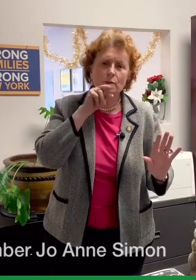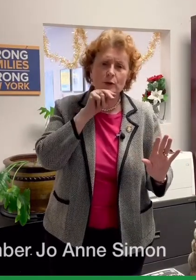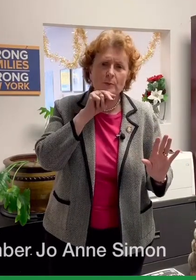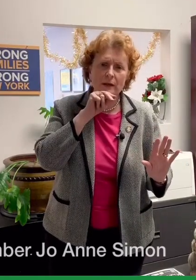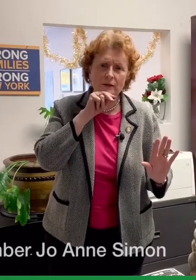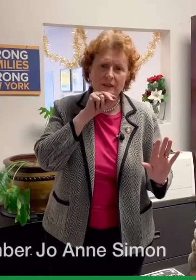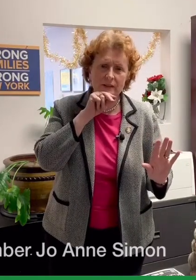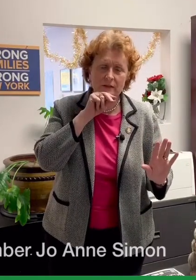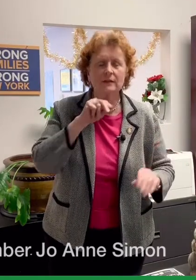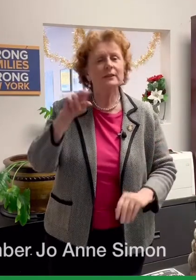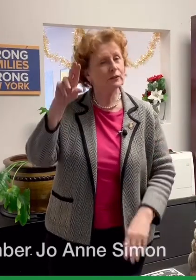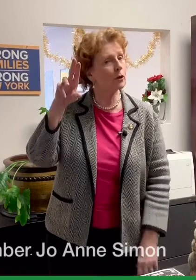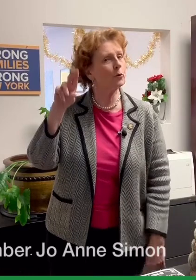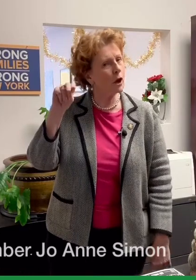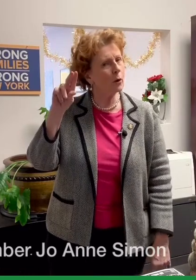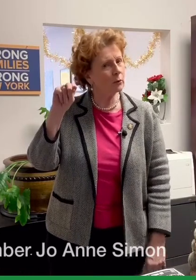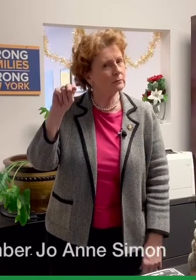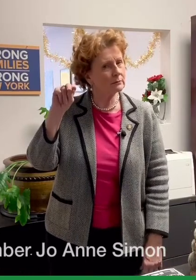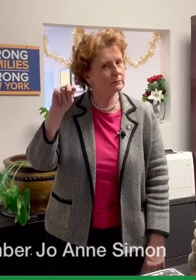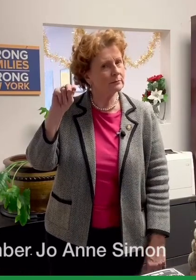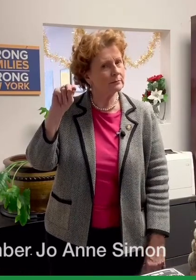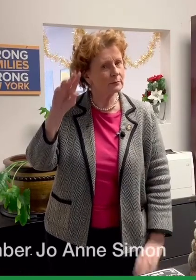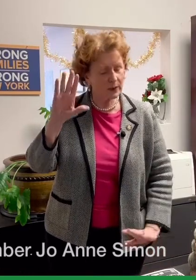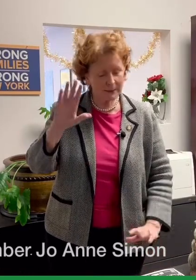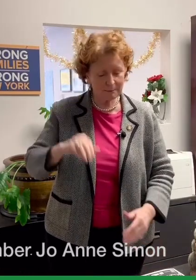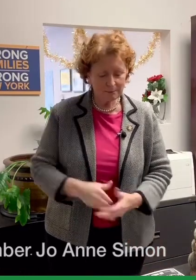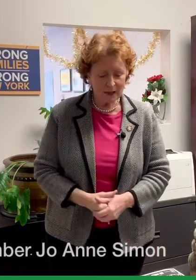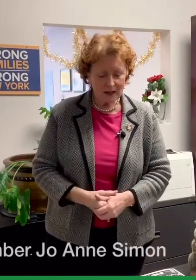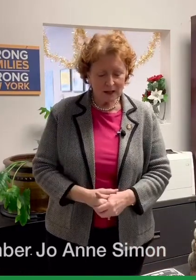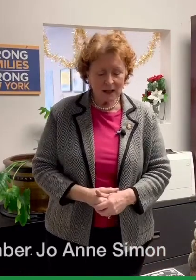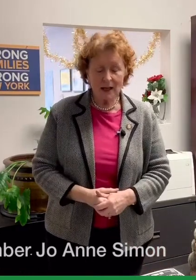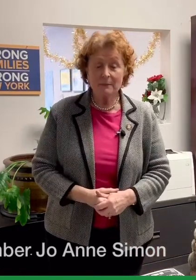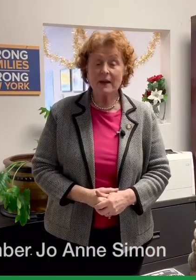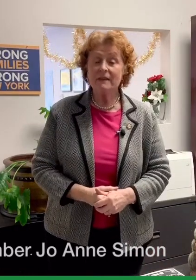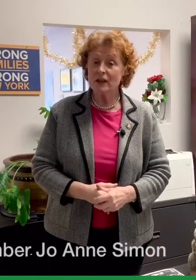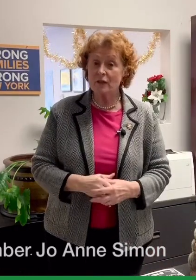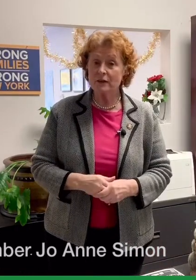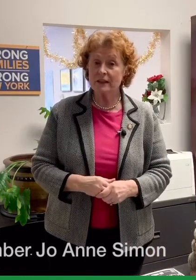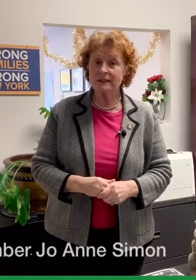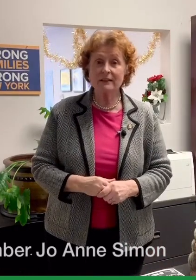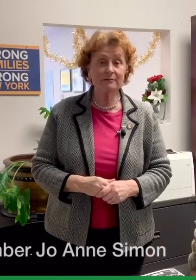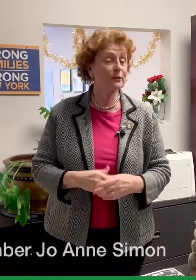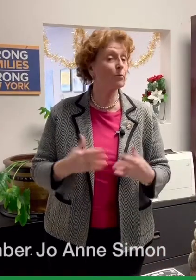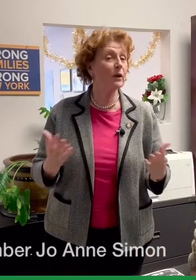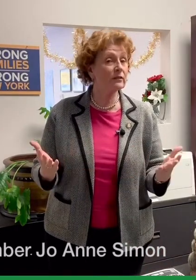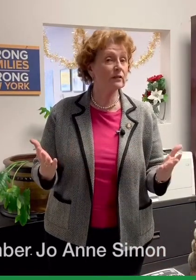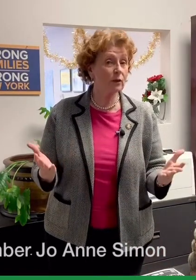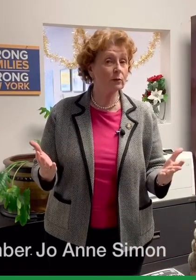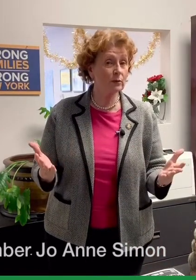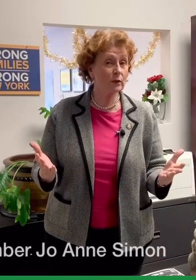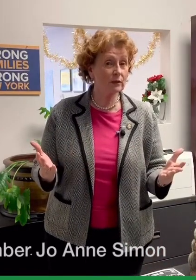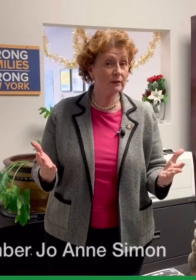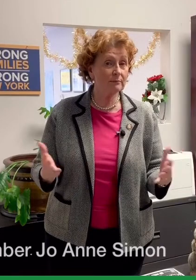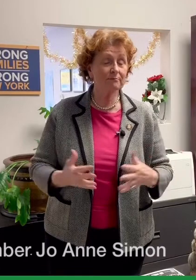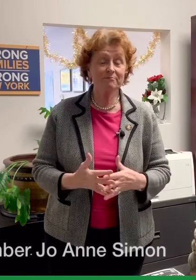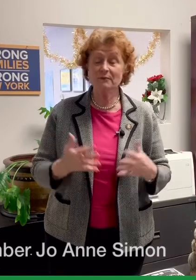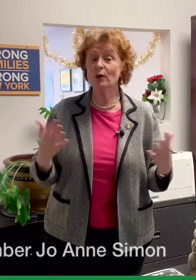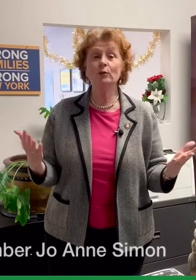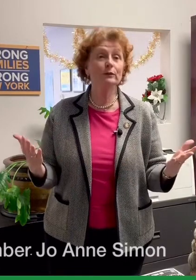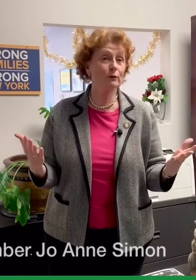by your face. So no. Okay? The other thing that is, what is the golden word? The golden rule